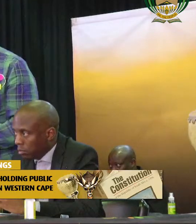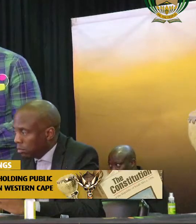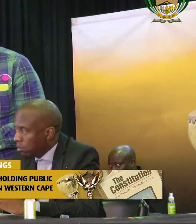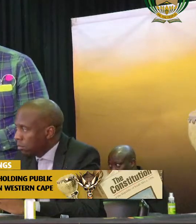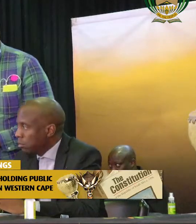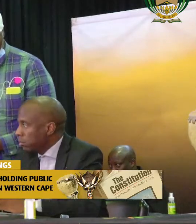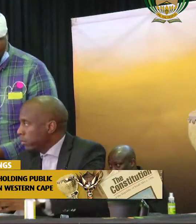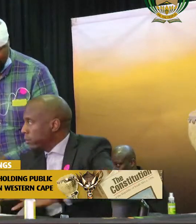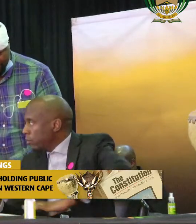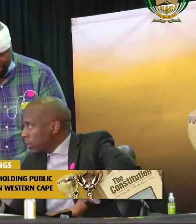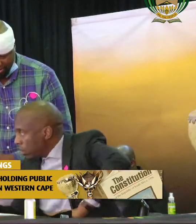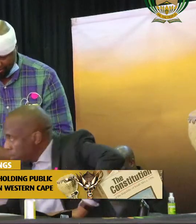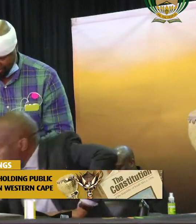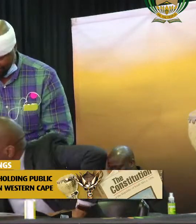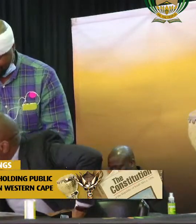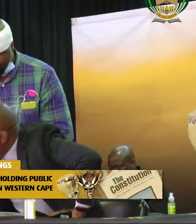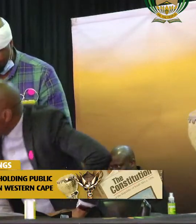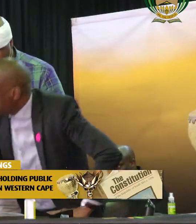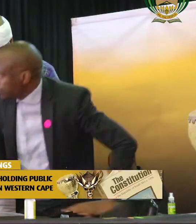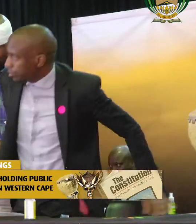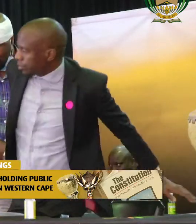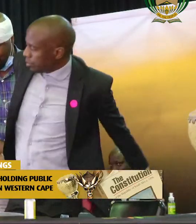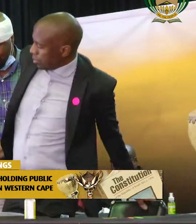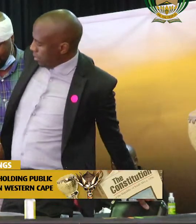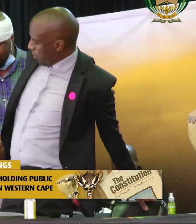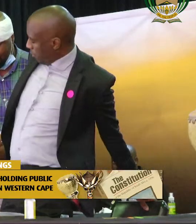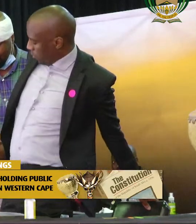Sorry. Thank you, Chairperson.